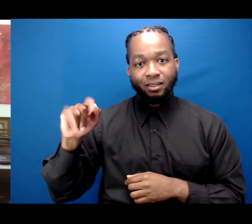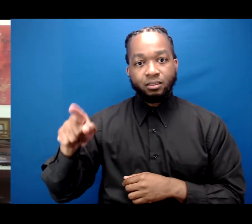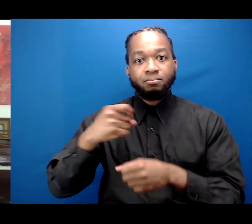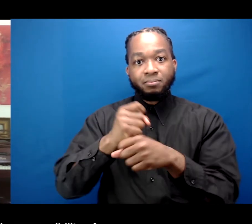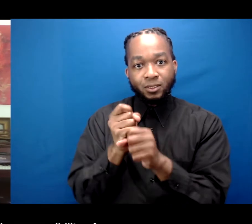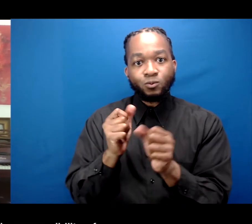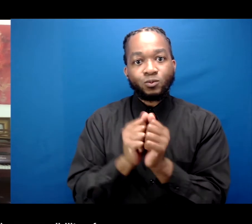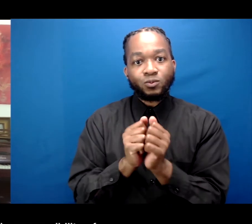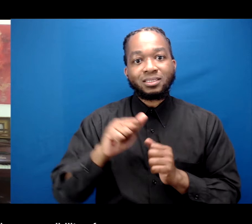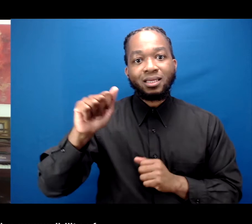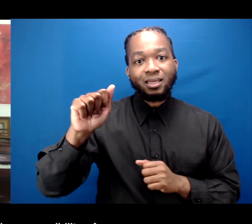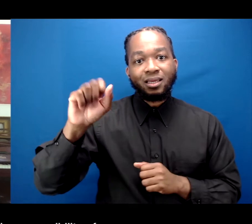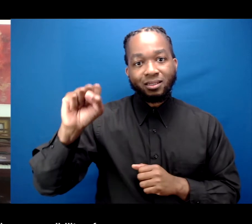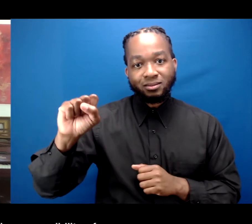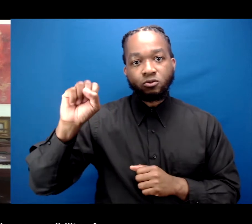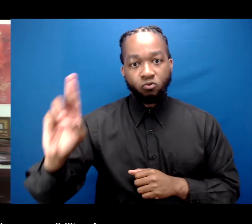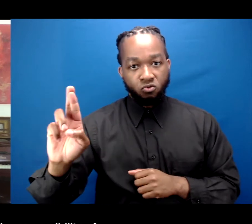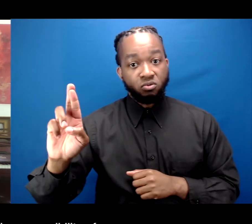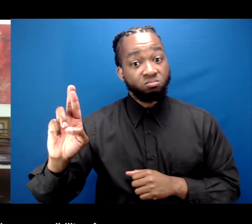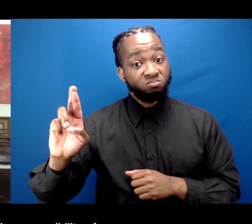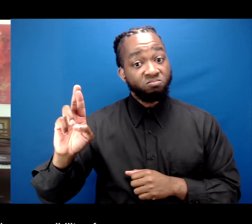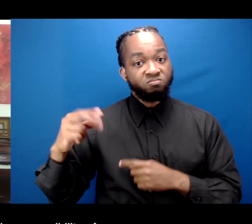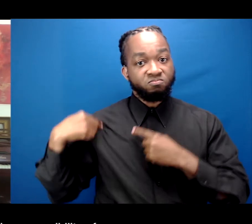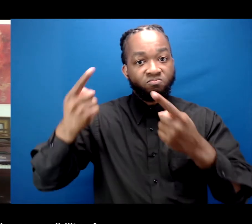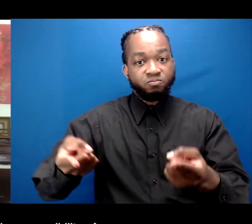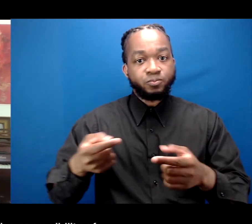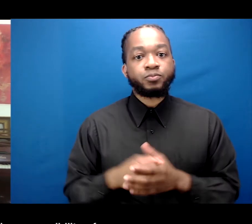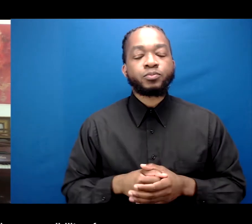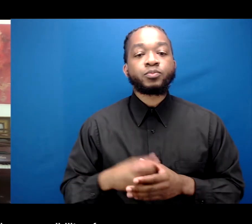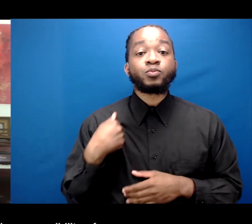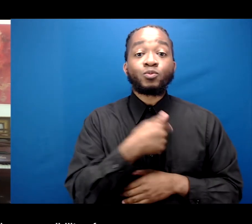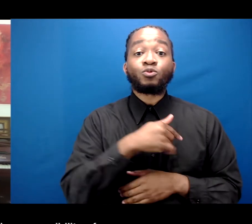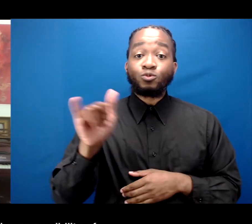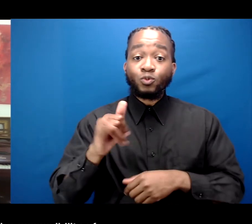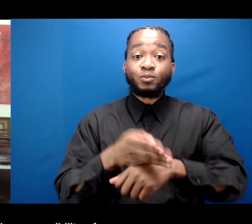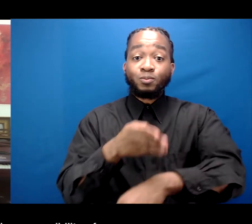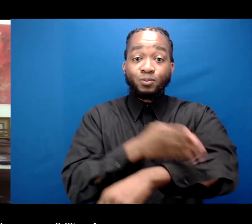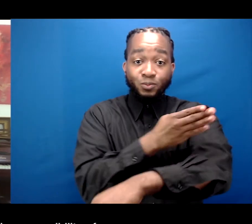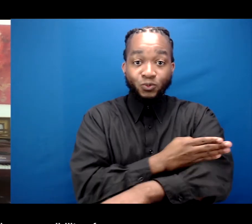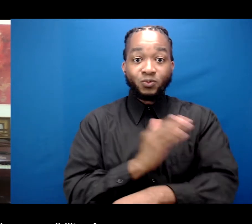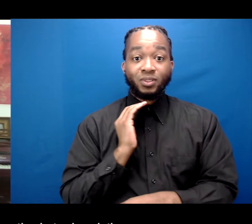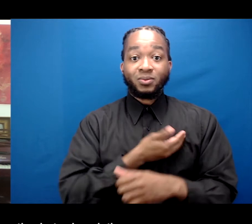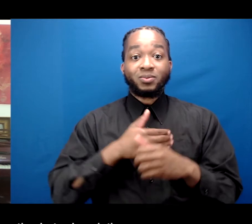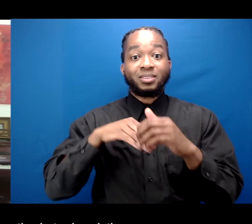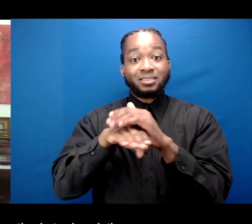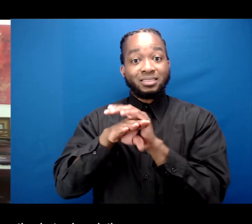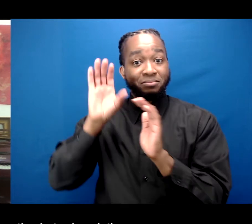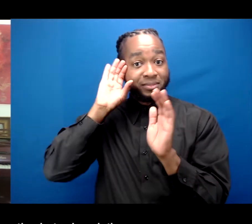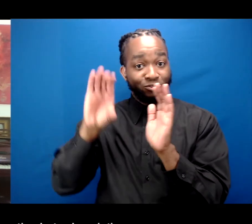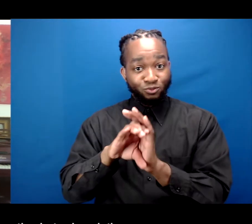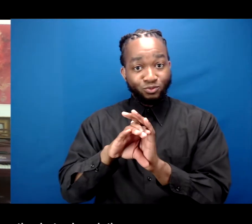years. We're also improving the accessibility of photos at scale on our platform. Facebook has